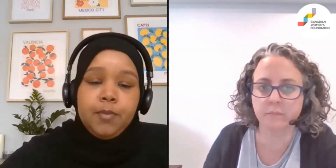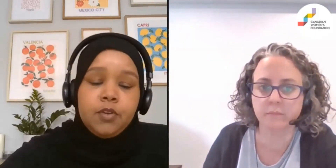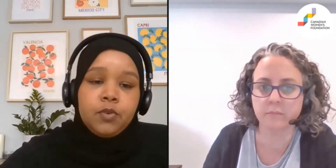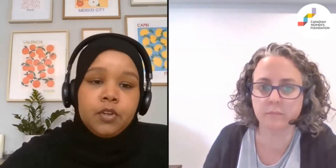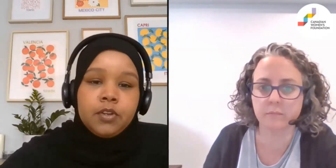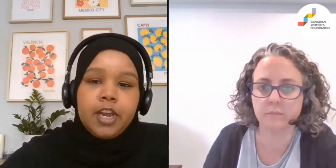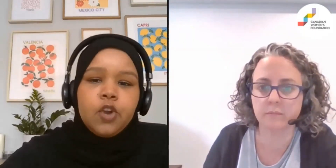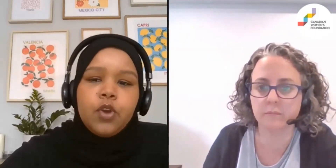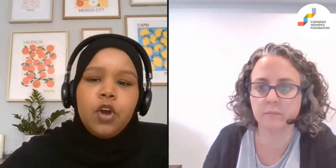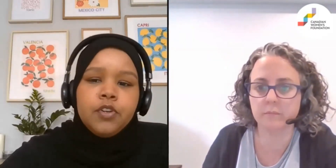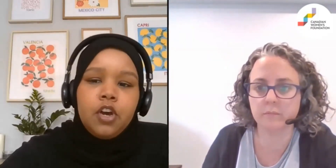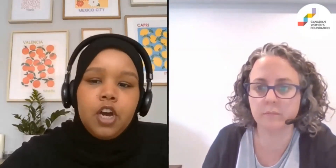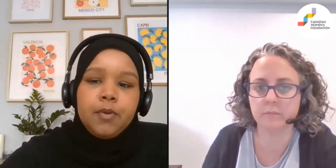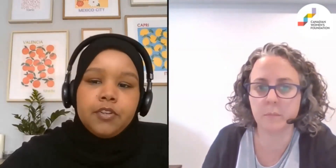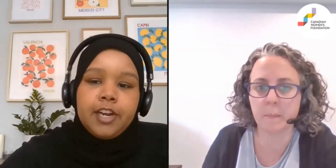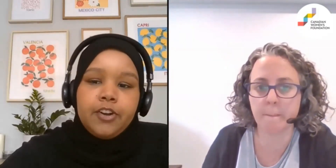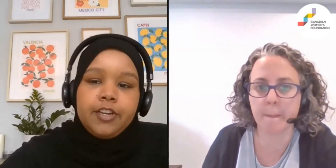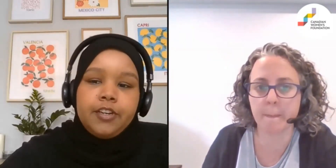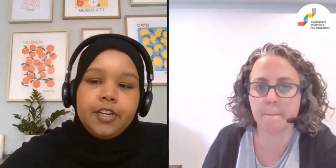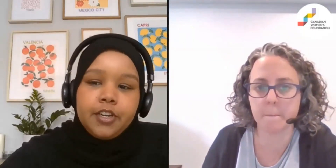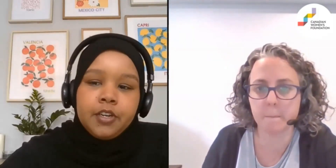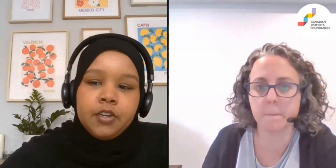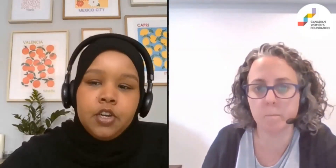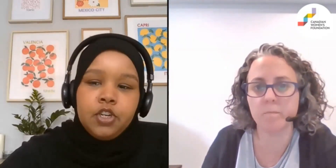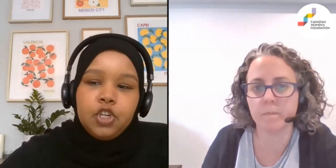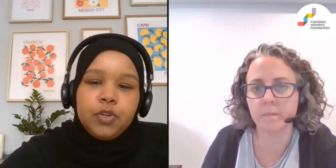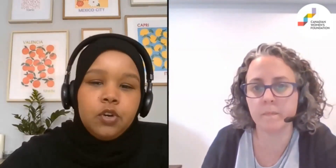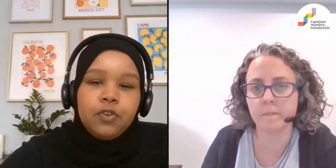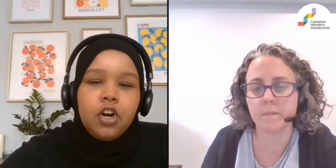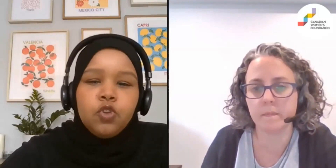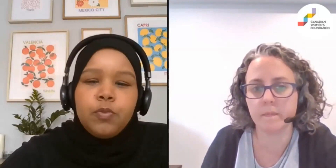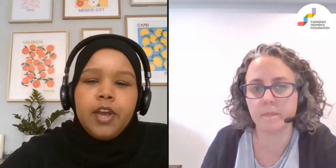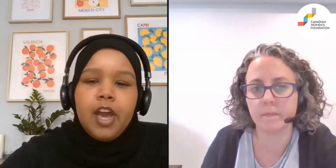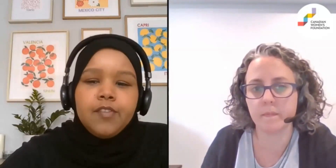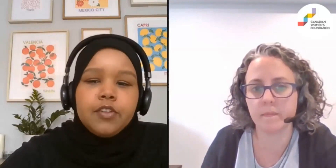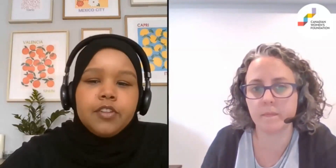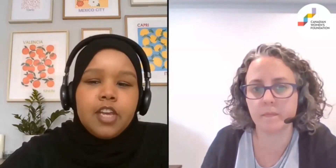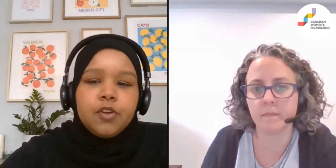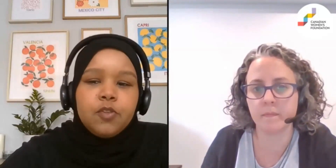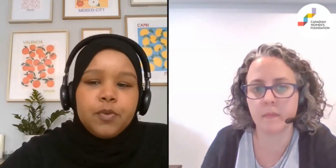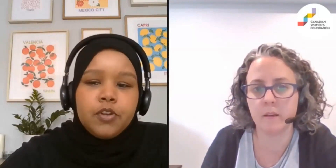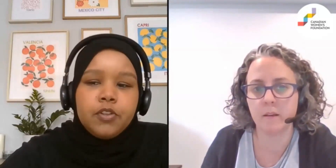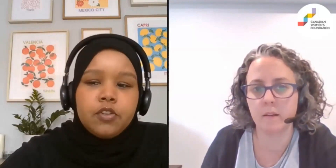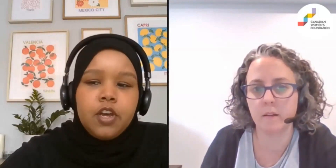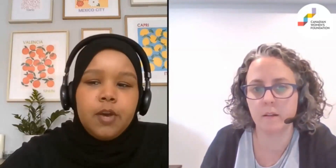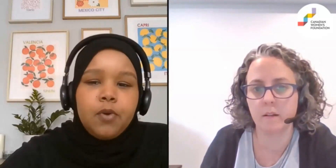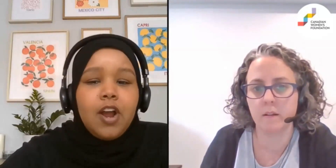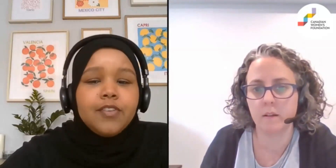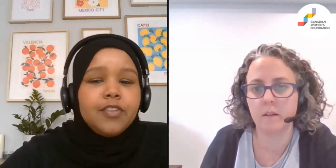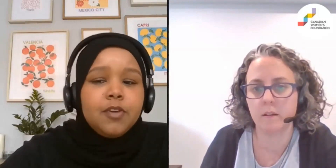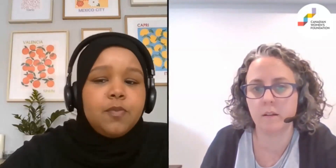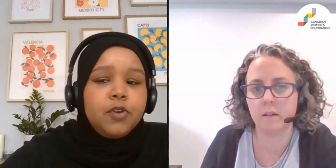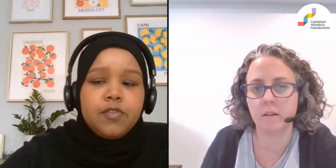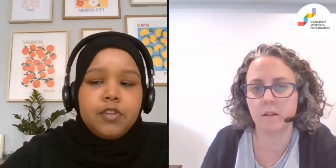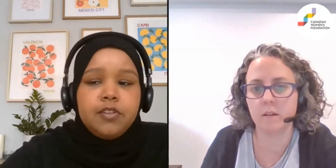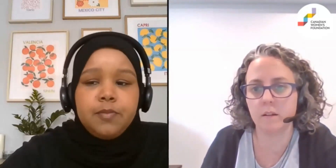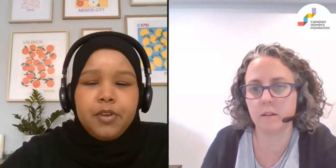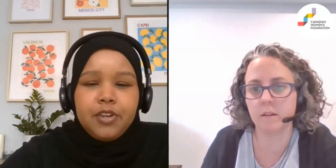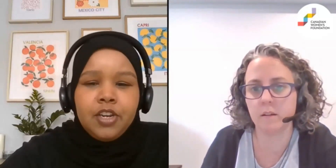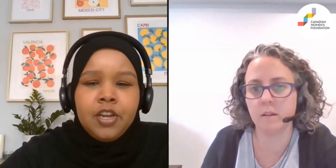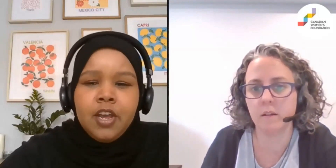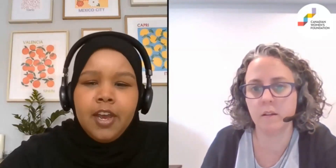hear. I mean, Karen, we often talk about disaggregated data. Do we know if all women having the same experience are having the same